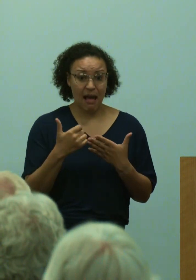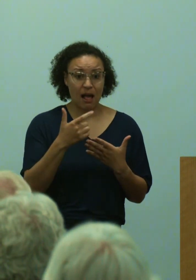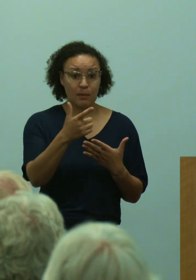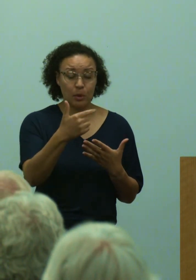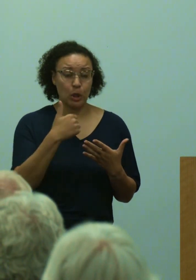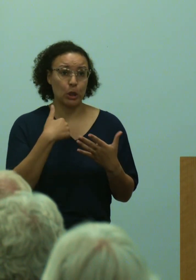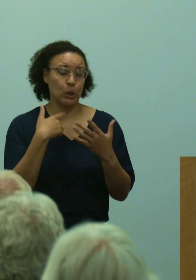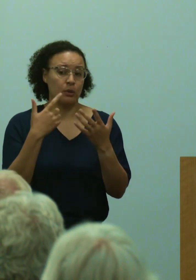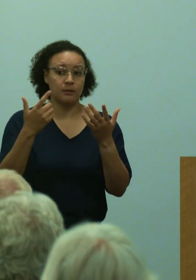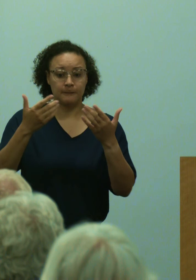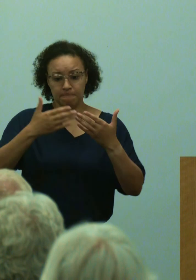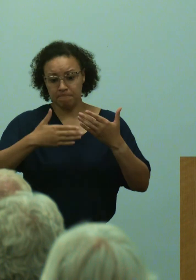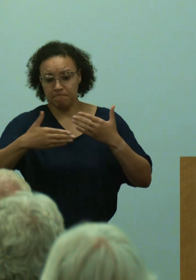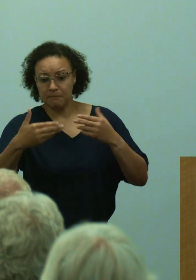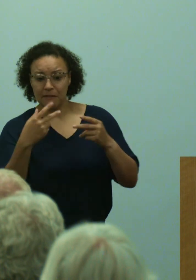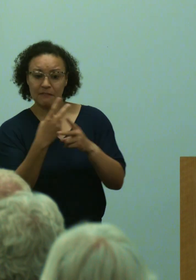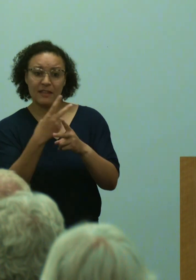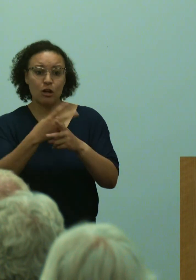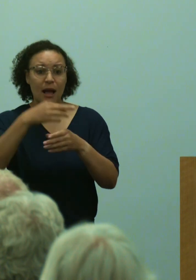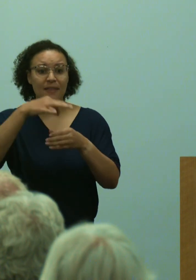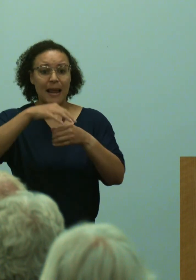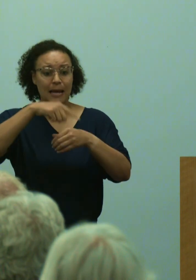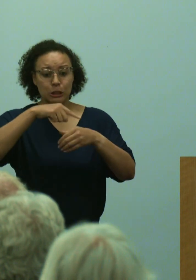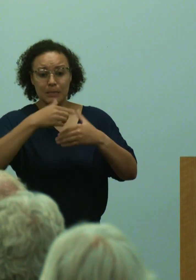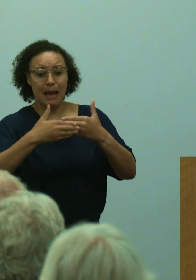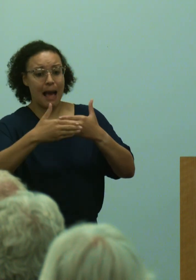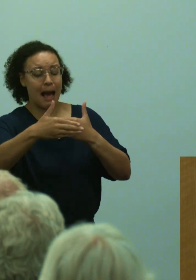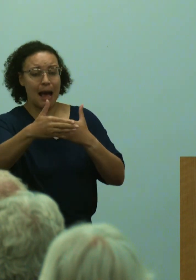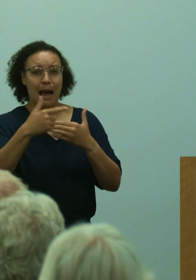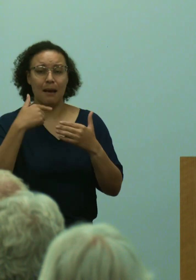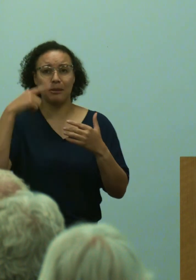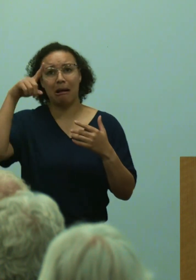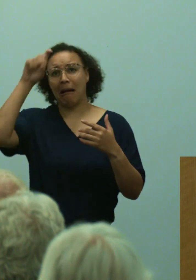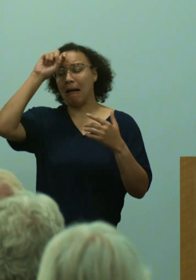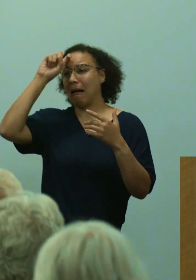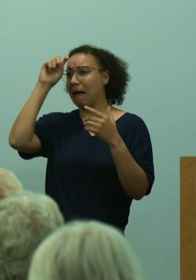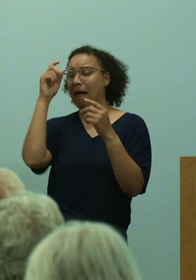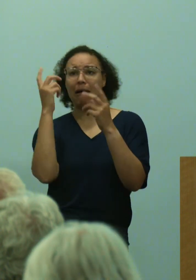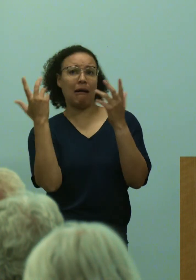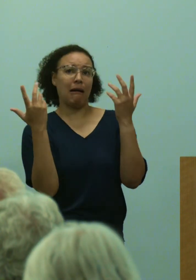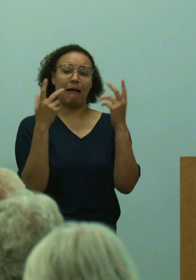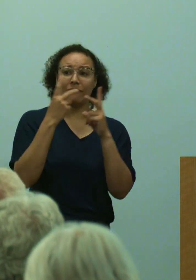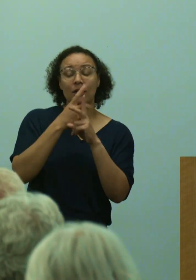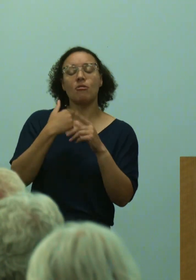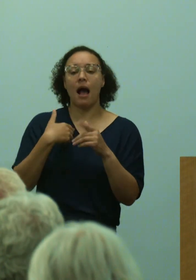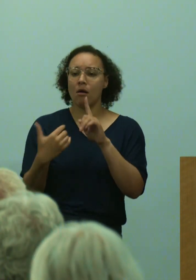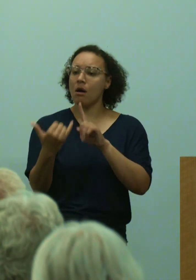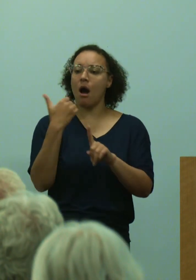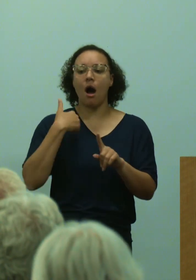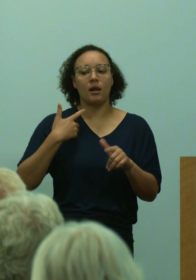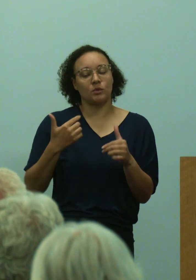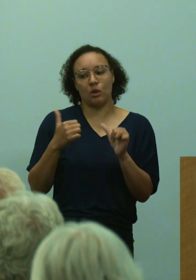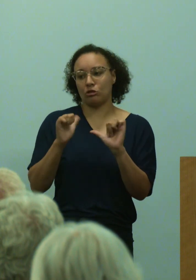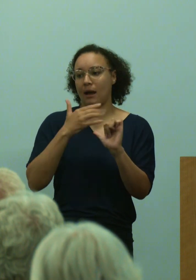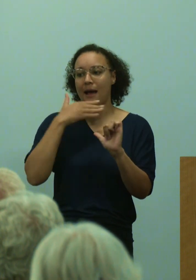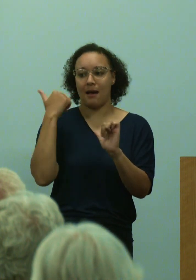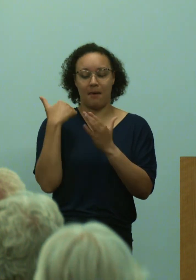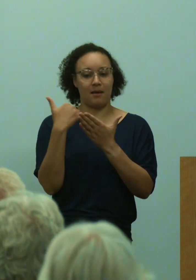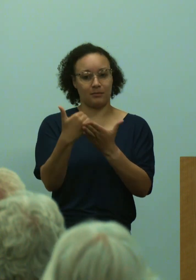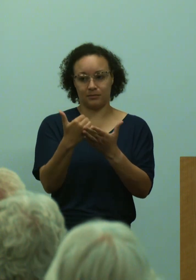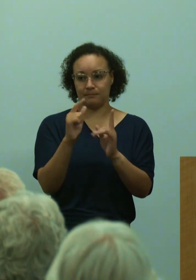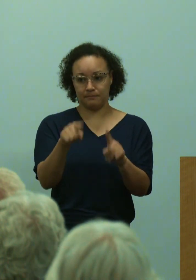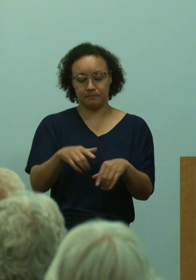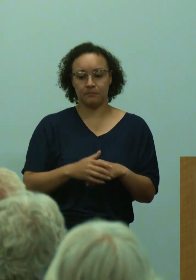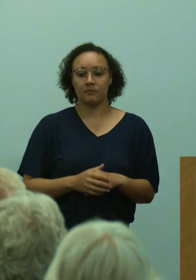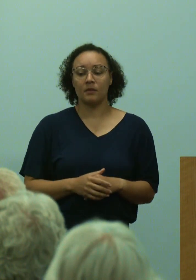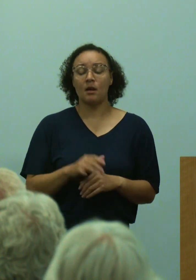through this election time. So if you call us, we'll answer your question as best we can. And finally, I want to